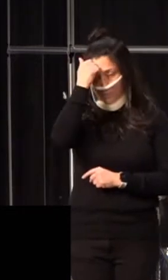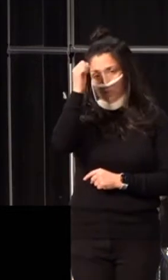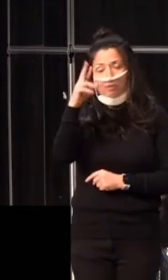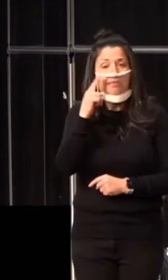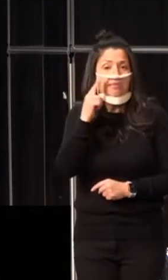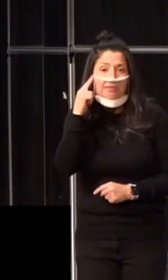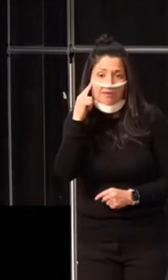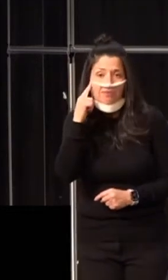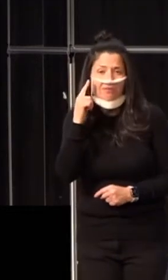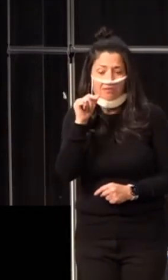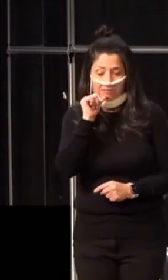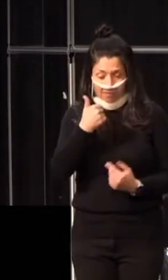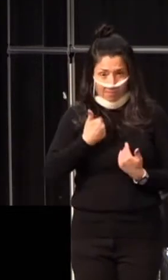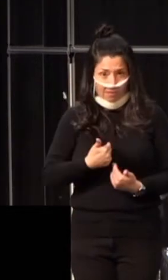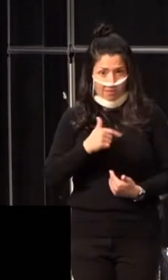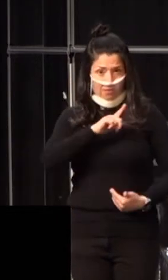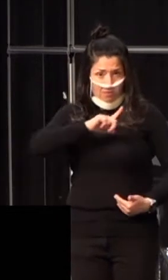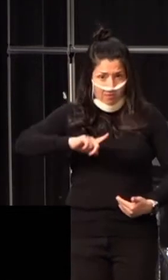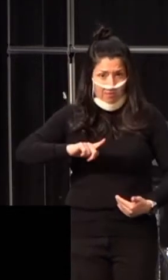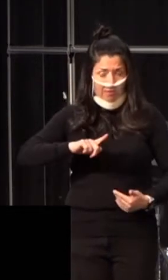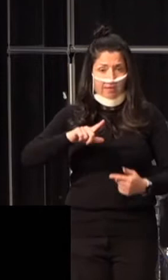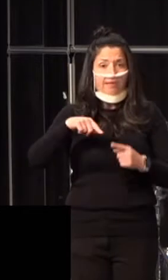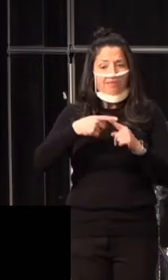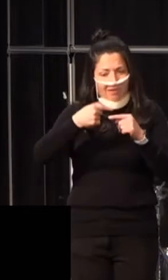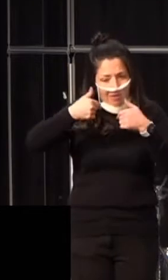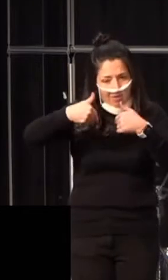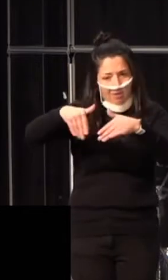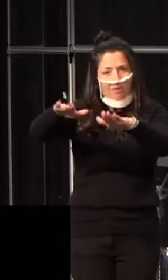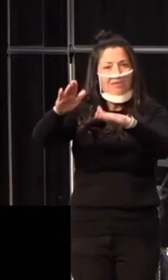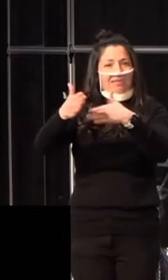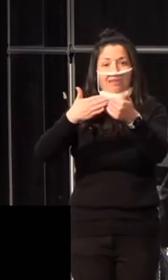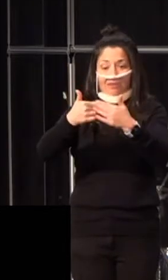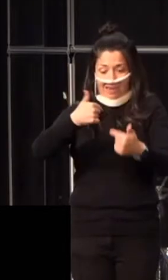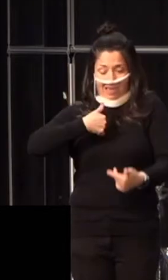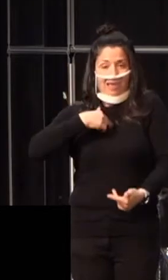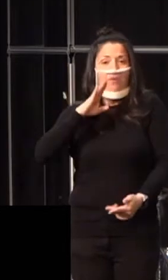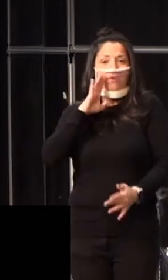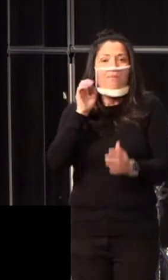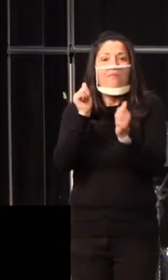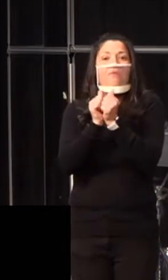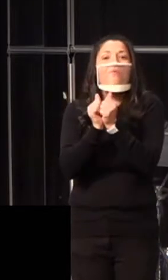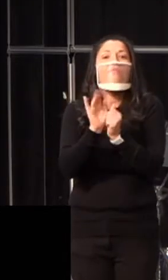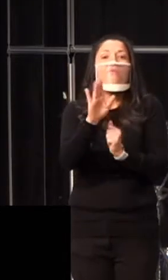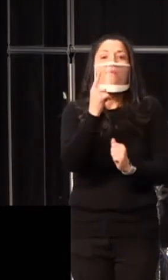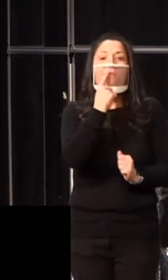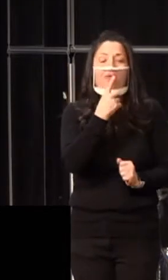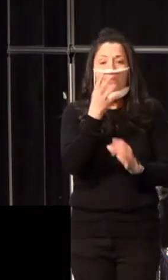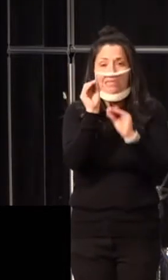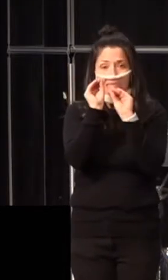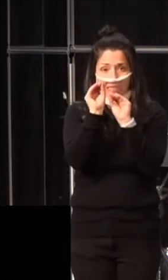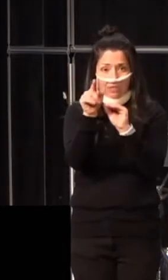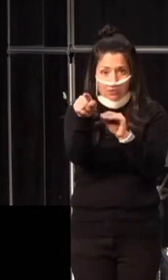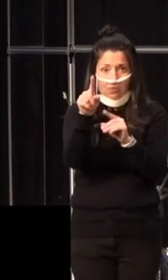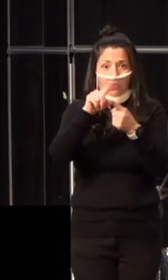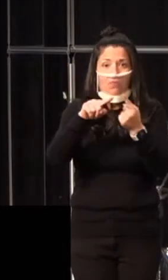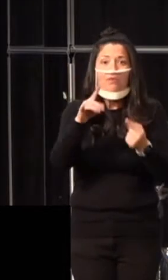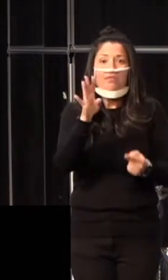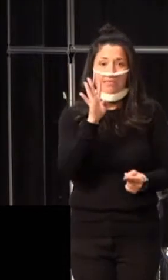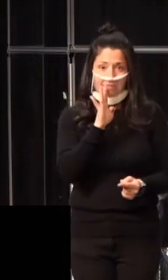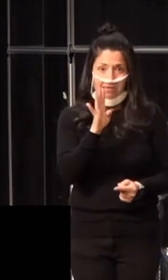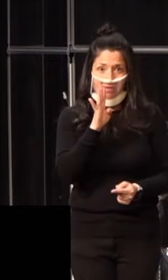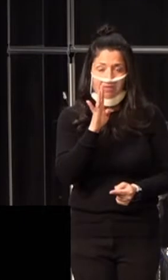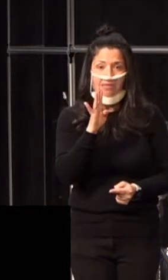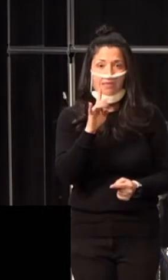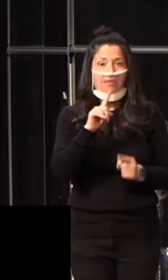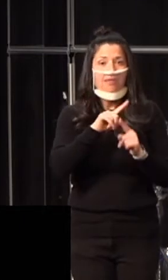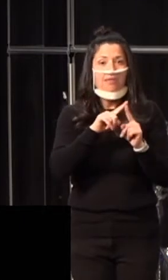Is it not I, the Lord? Now then go, and I, even I, will be with your mouth and teach you what you are to say."